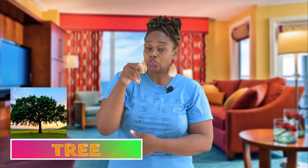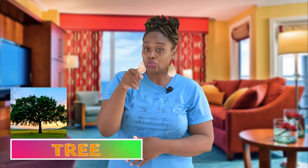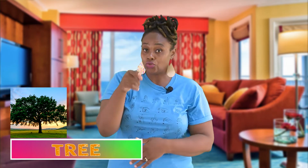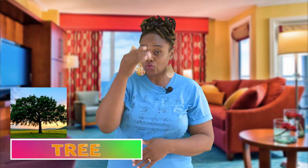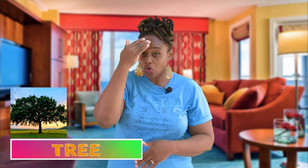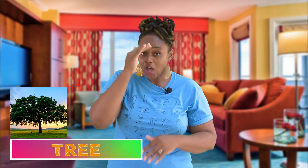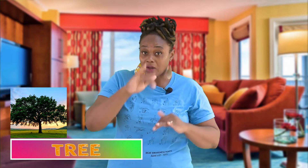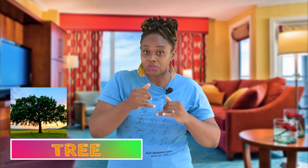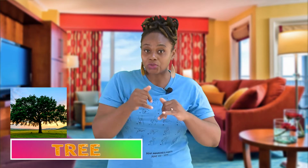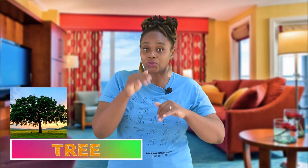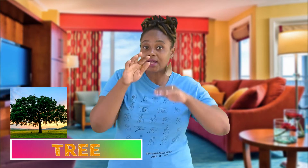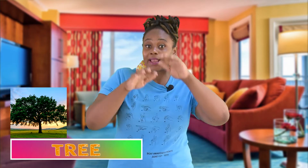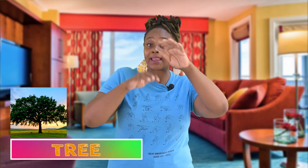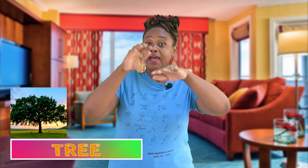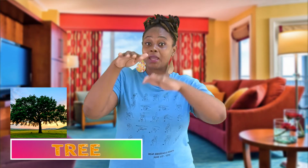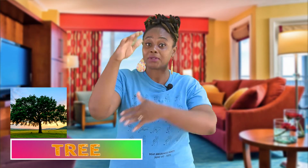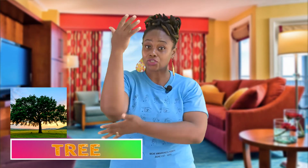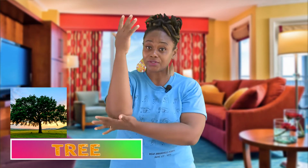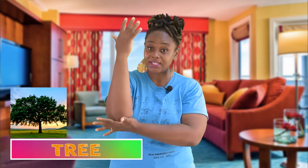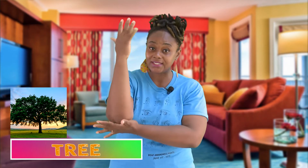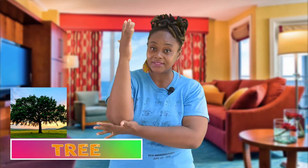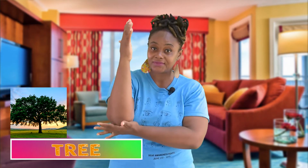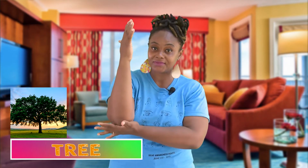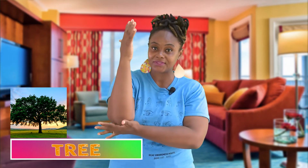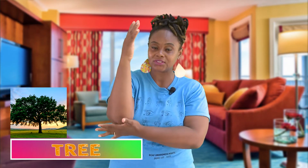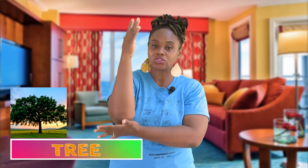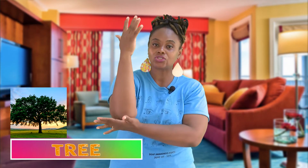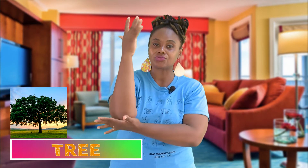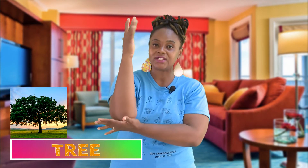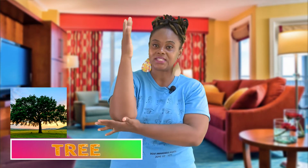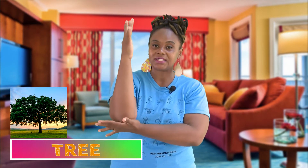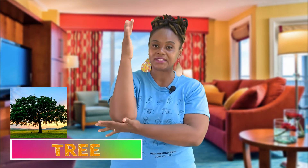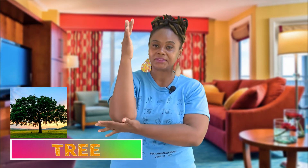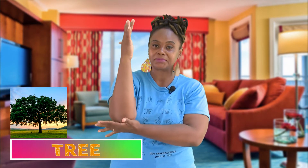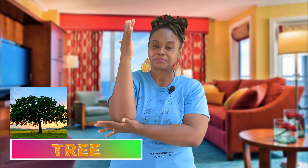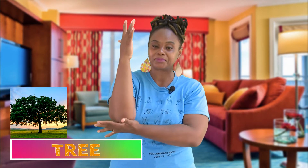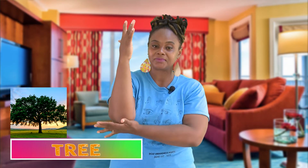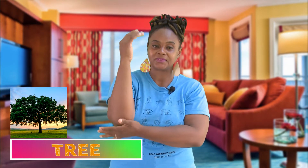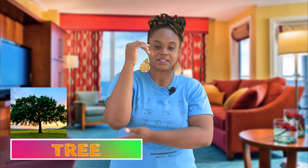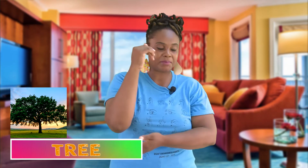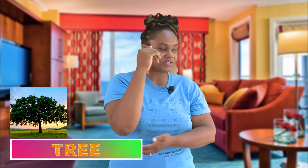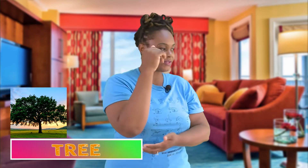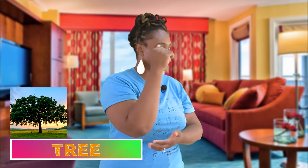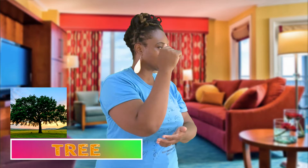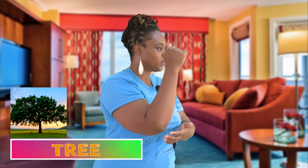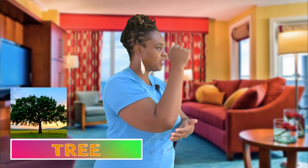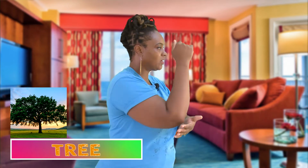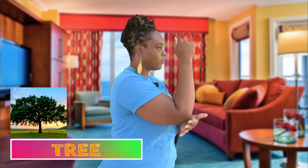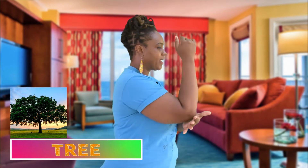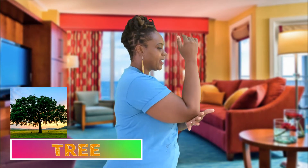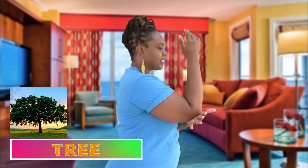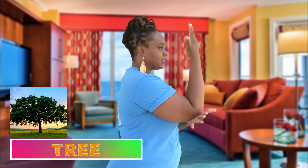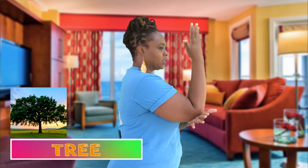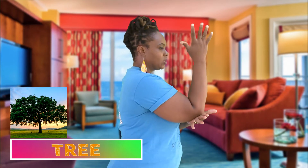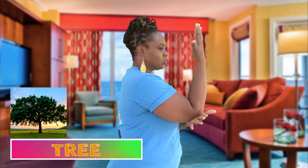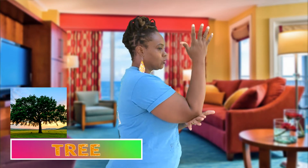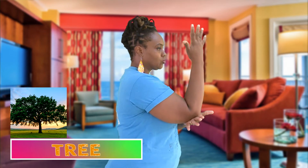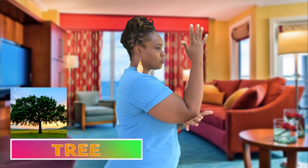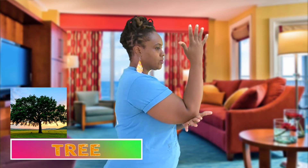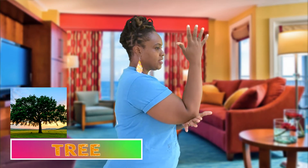Do you know how to climb a tree? Tree. Let me turn this way. We had